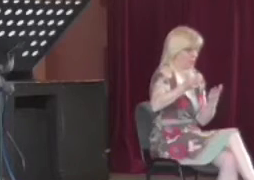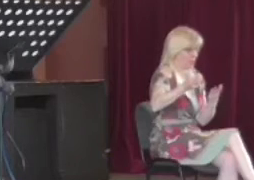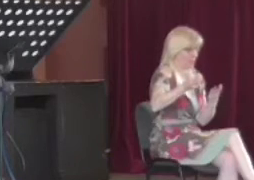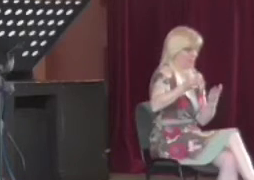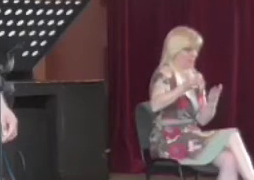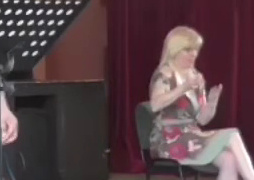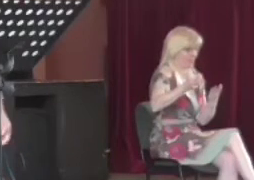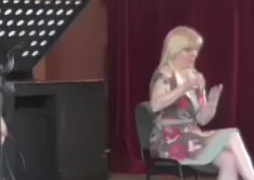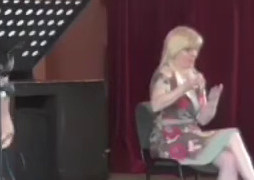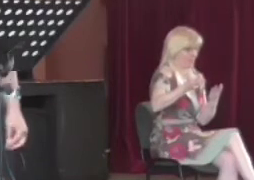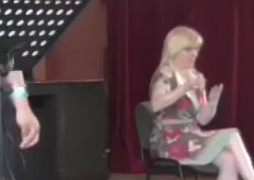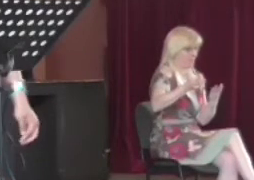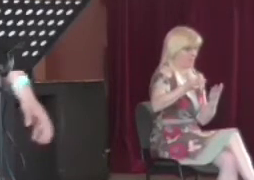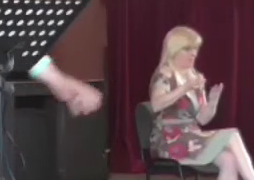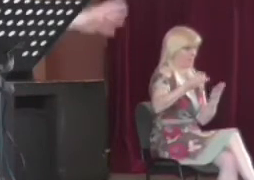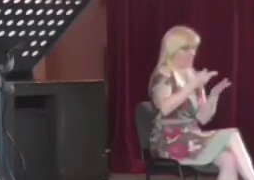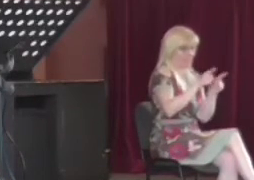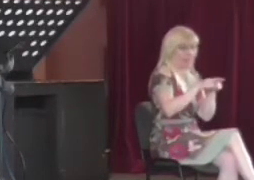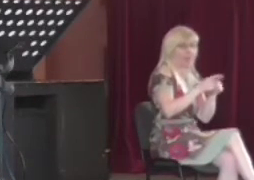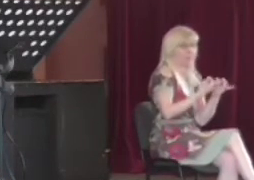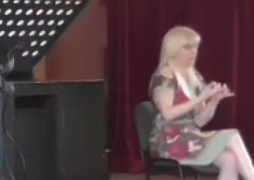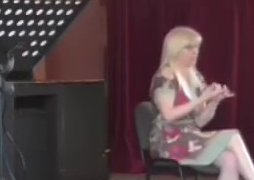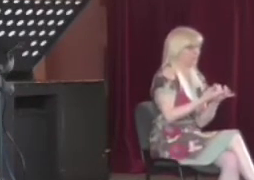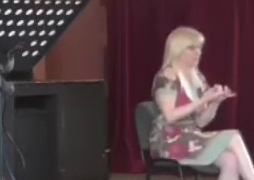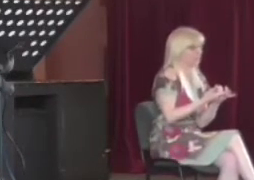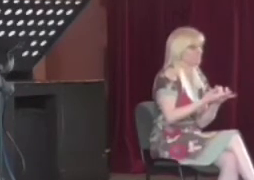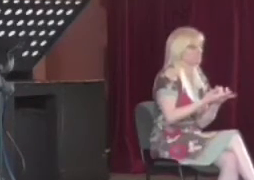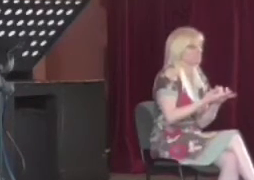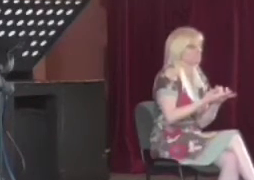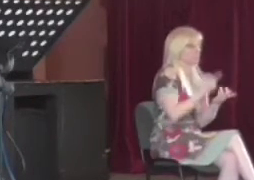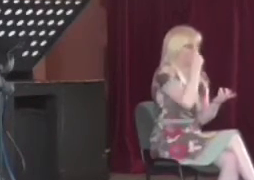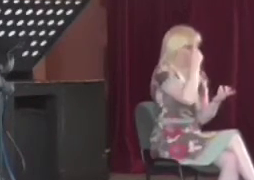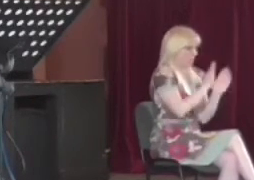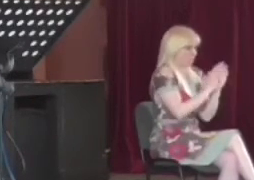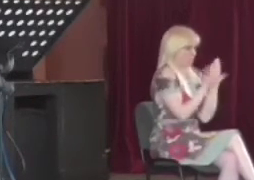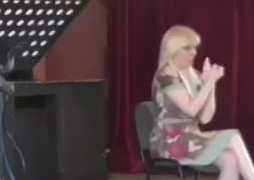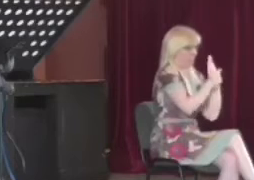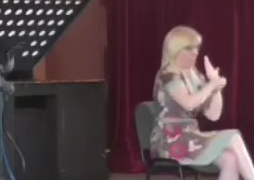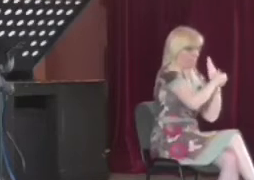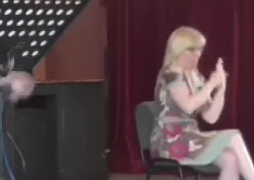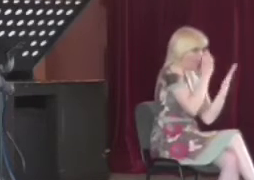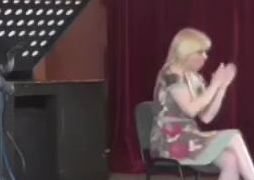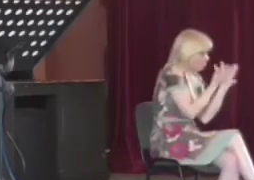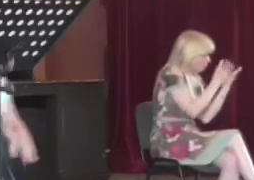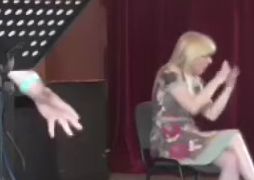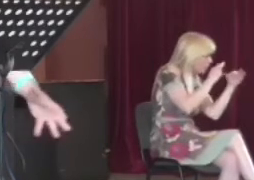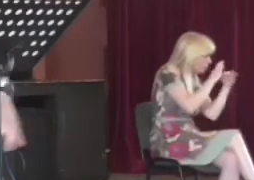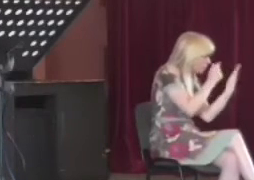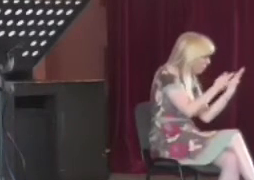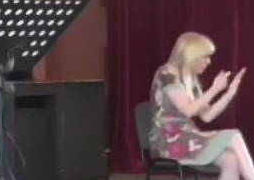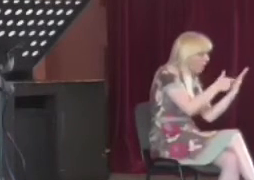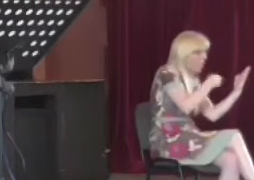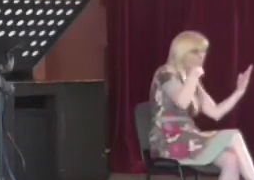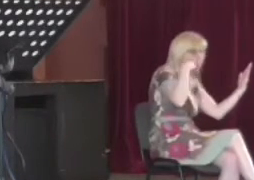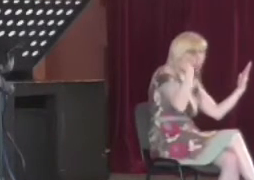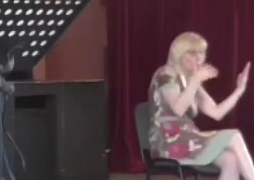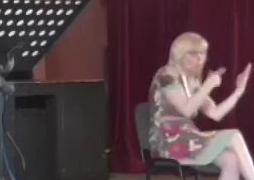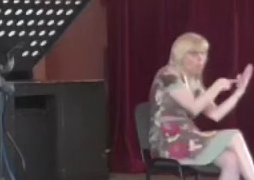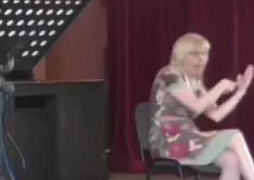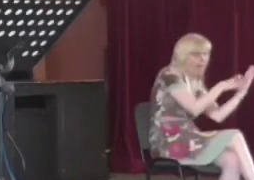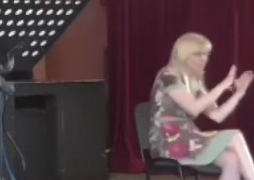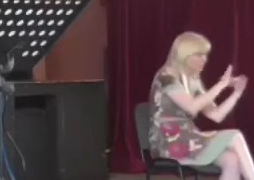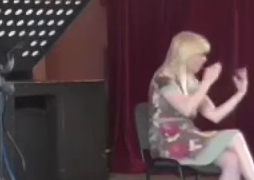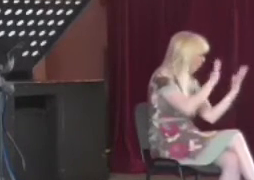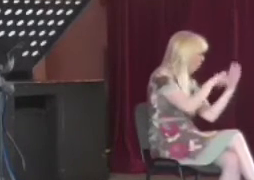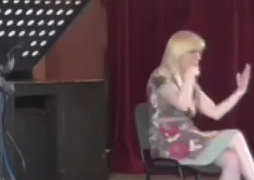the Holy Spirit to change lives. There is power wherever you go. You don't need a plug socket for this. You don't